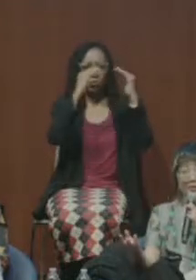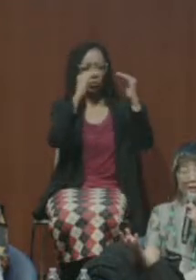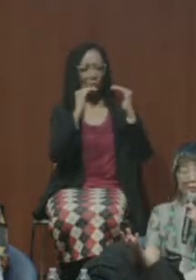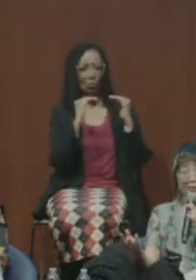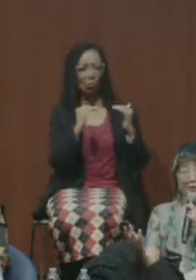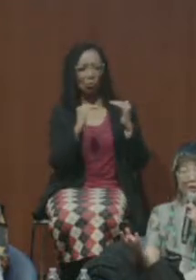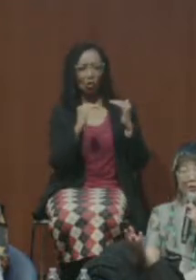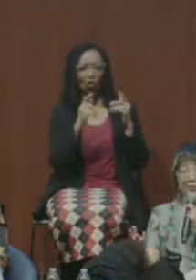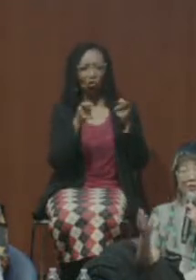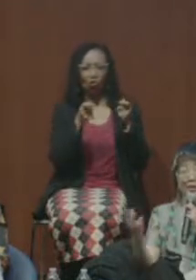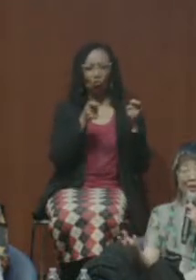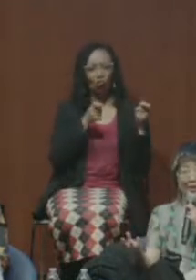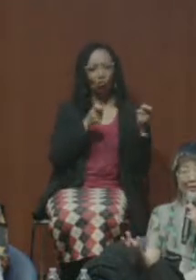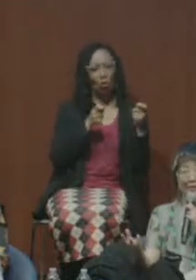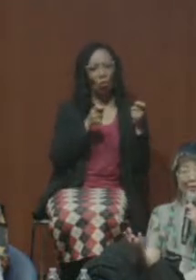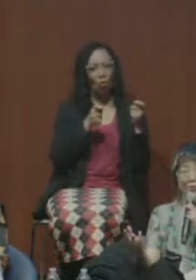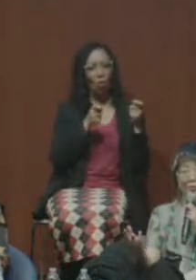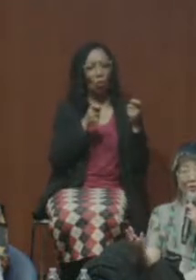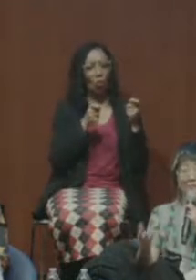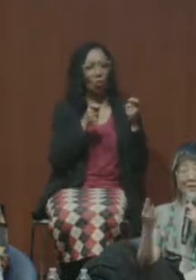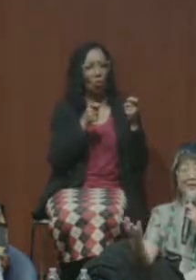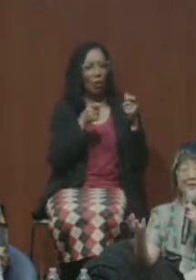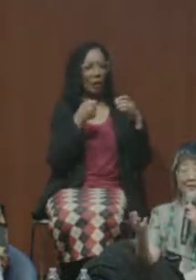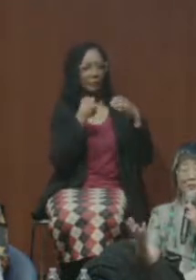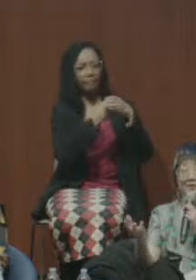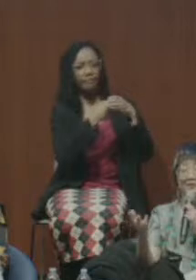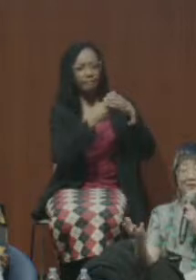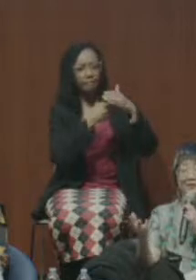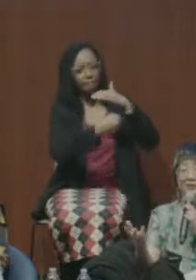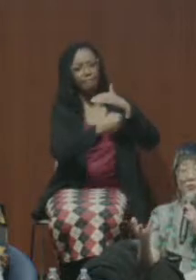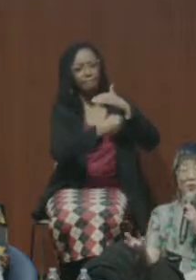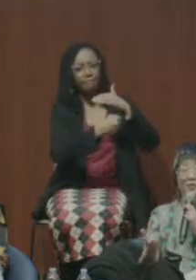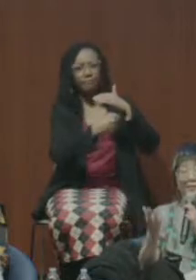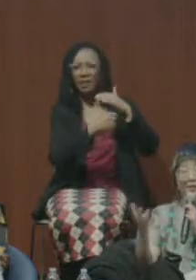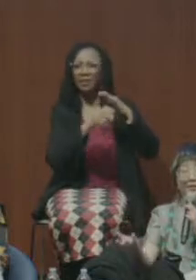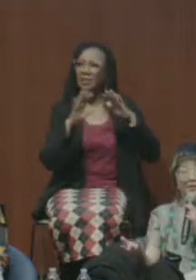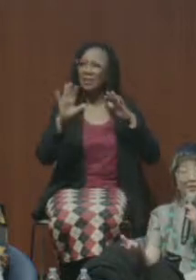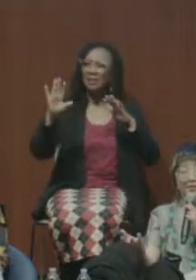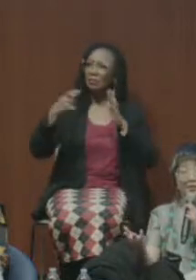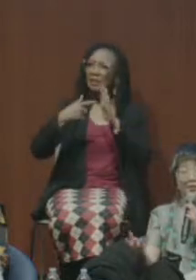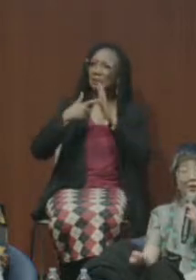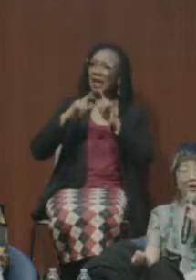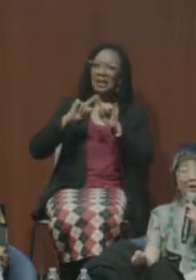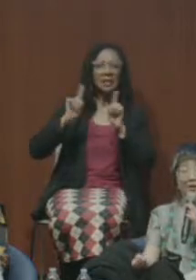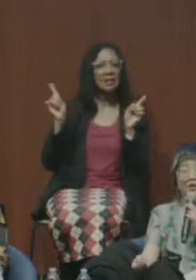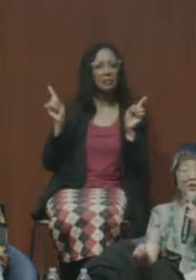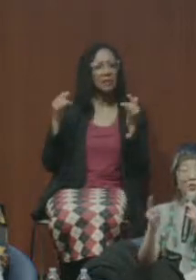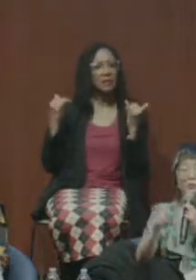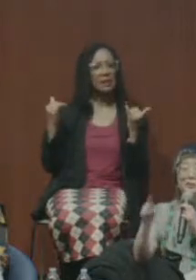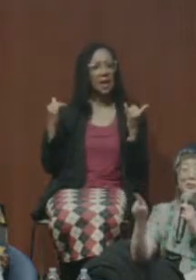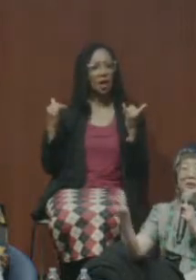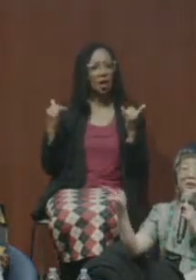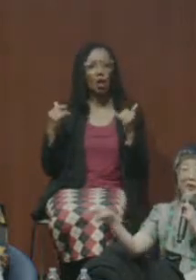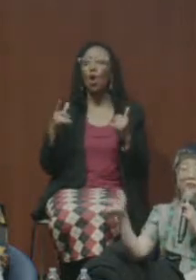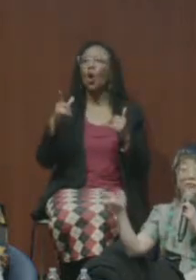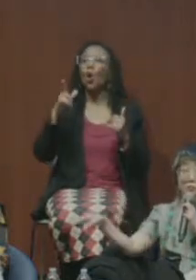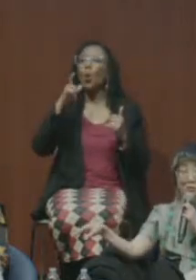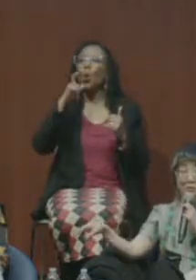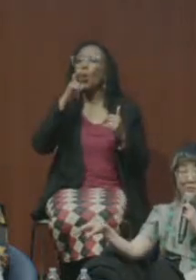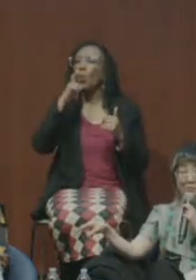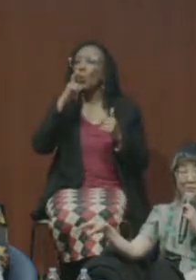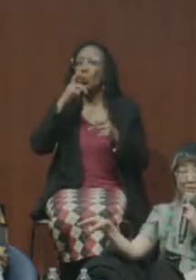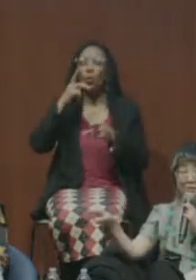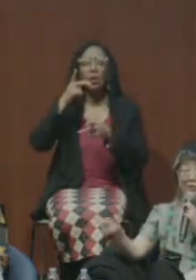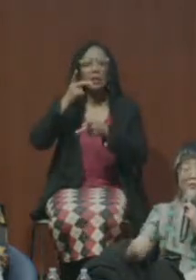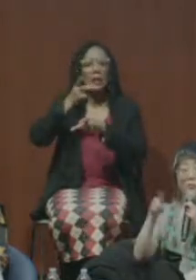towards the language of care and protection. And we're demanding specificity on what that means, right? Who is being cared